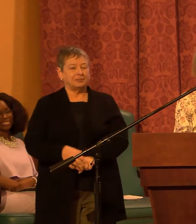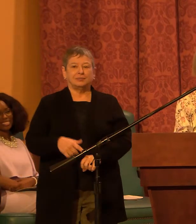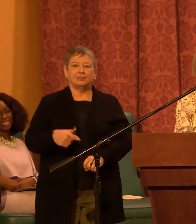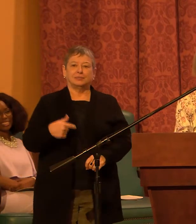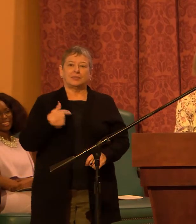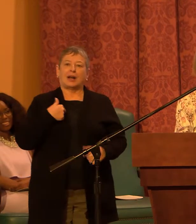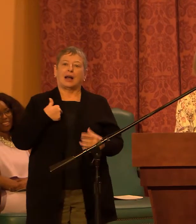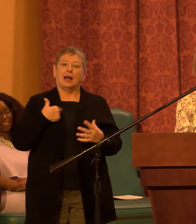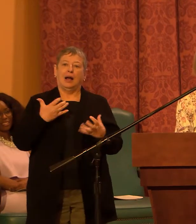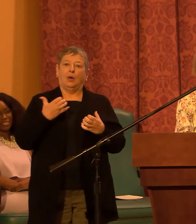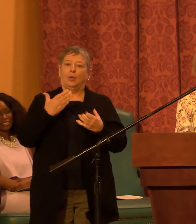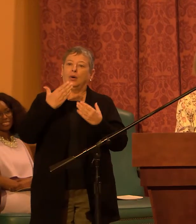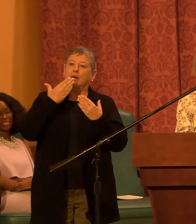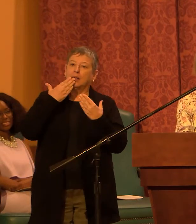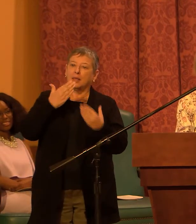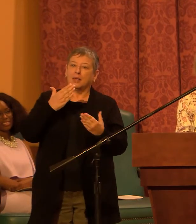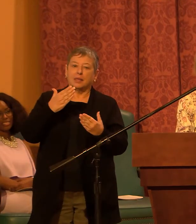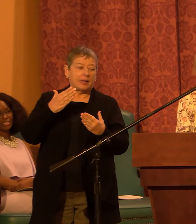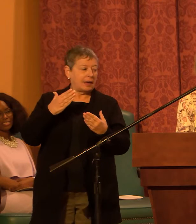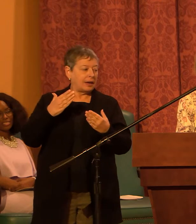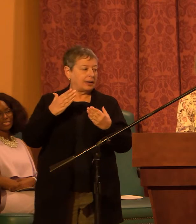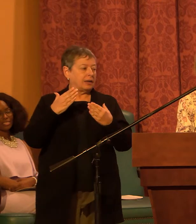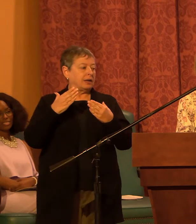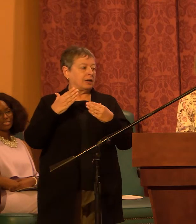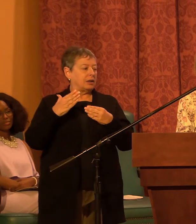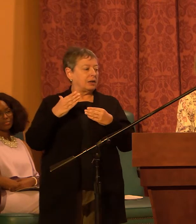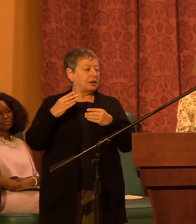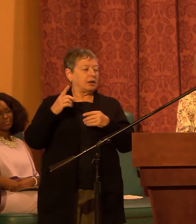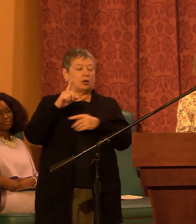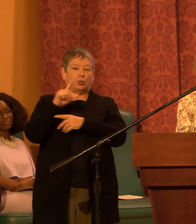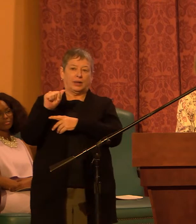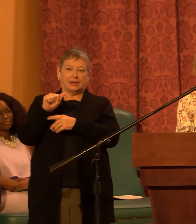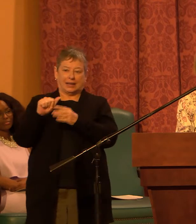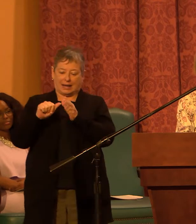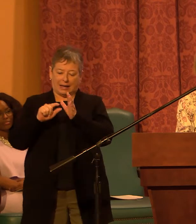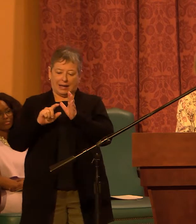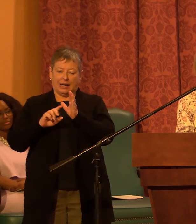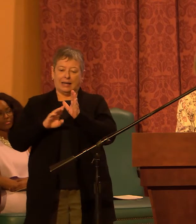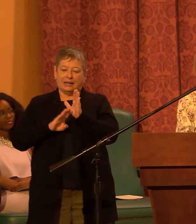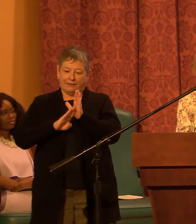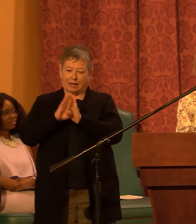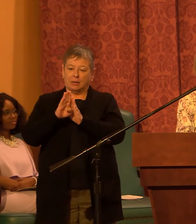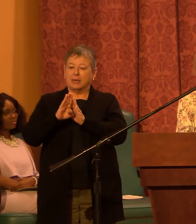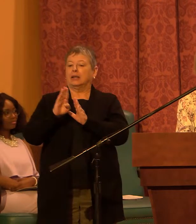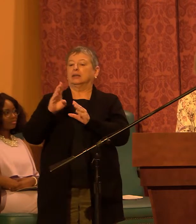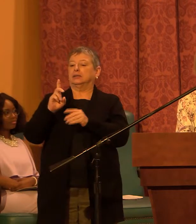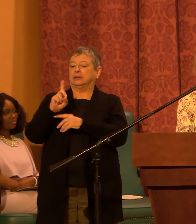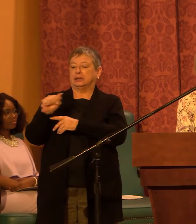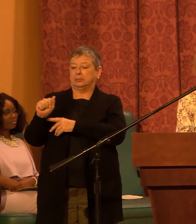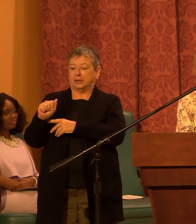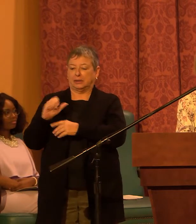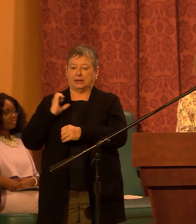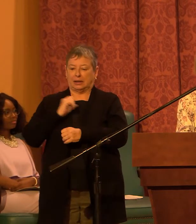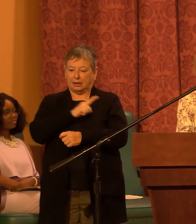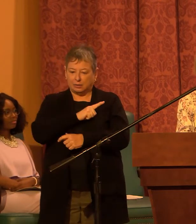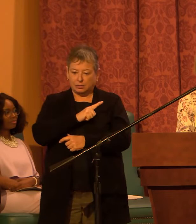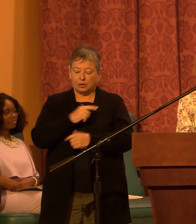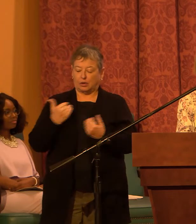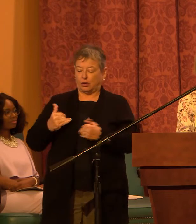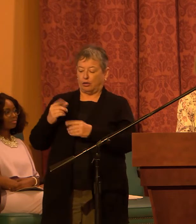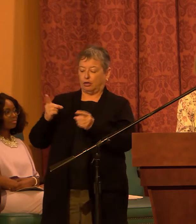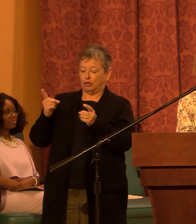I would like to thank the past director of the Louisiana Developmental Disabilities Council, Amy DeVille, the current